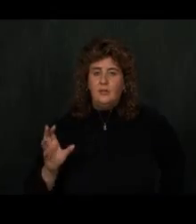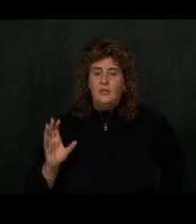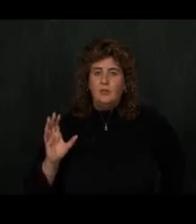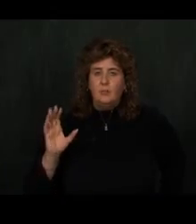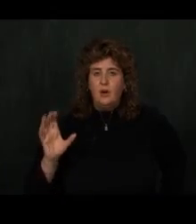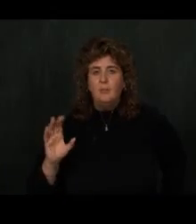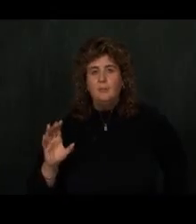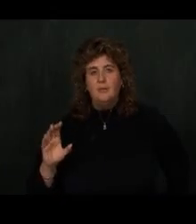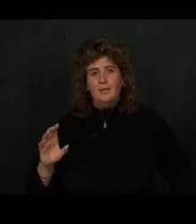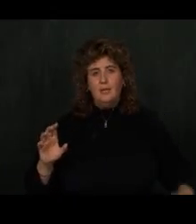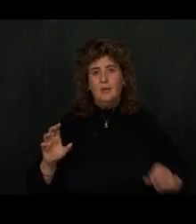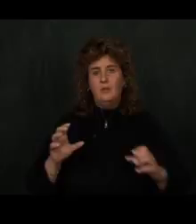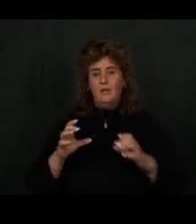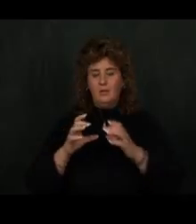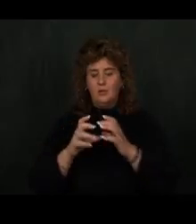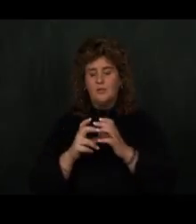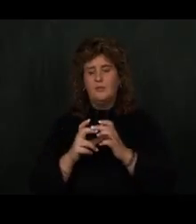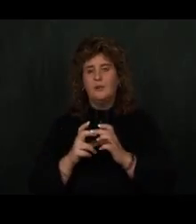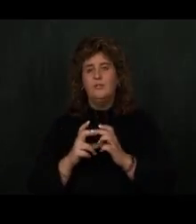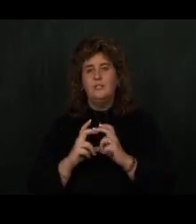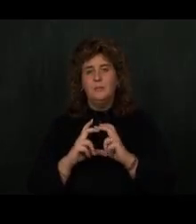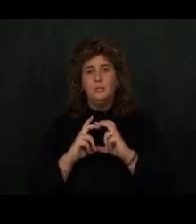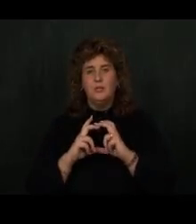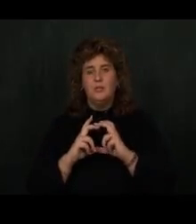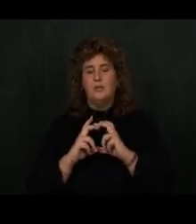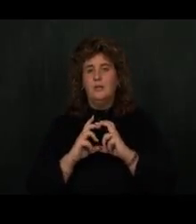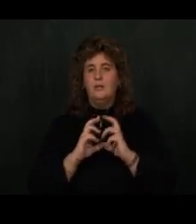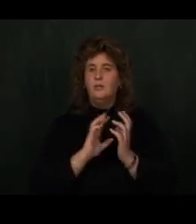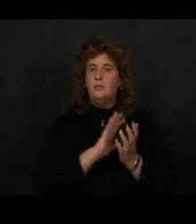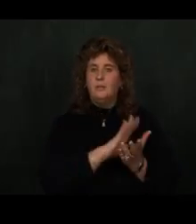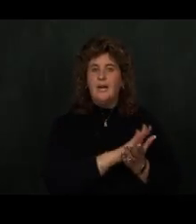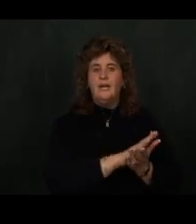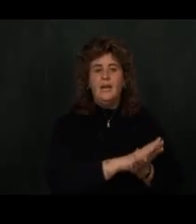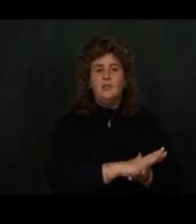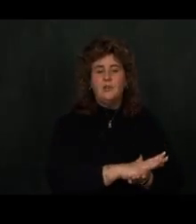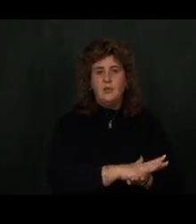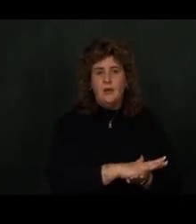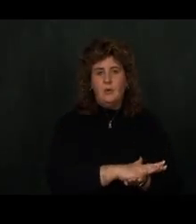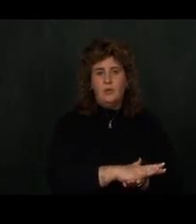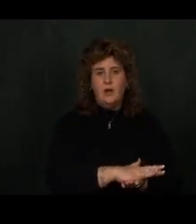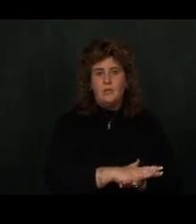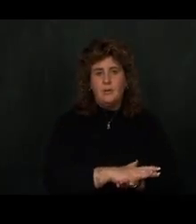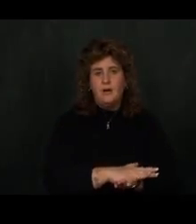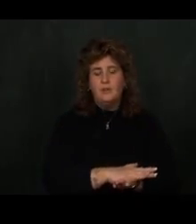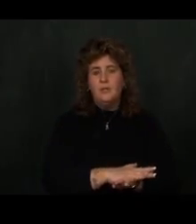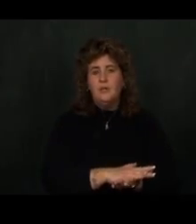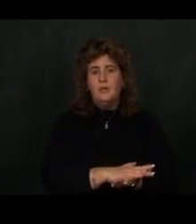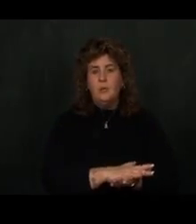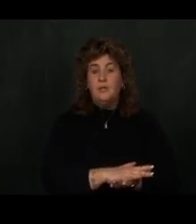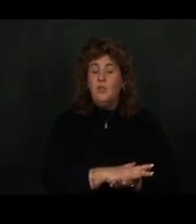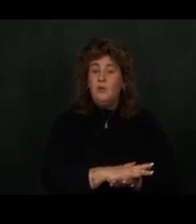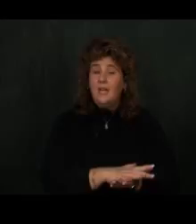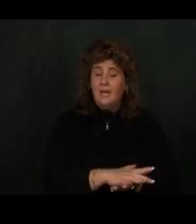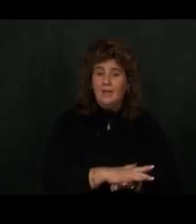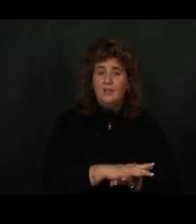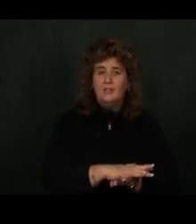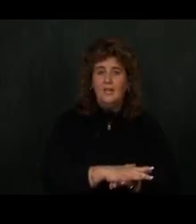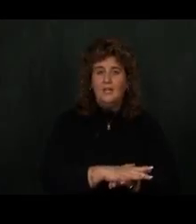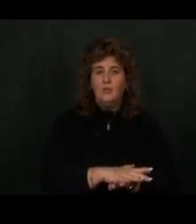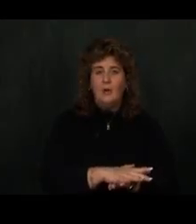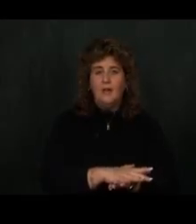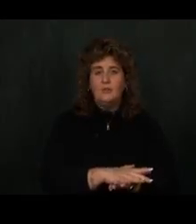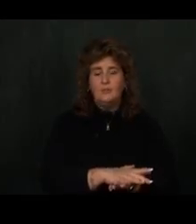And probably it looks very similar to the black Escher that we talked about with